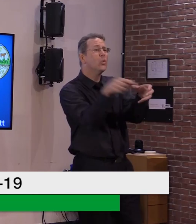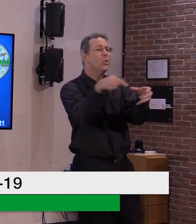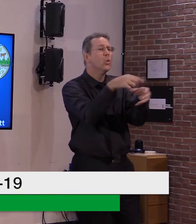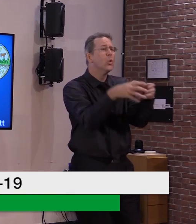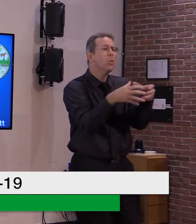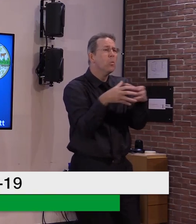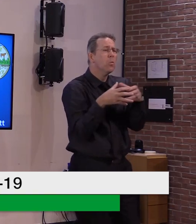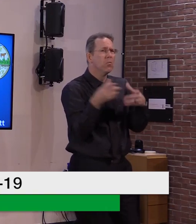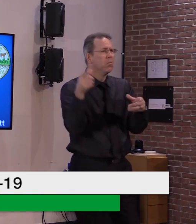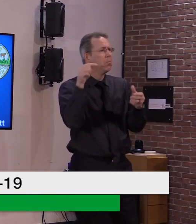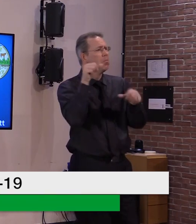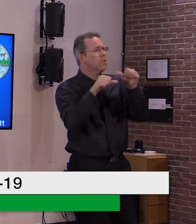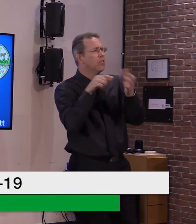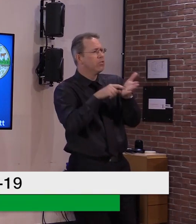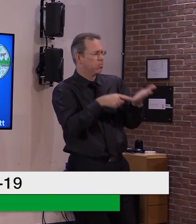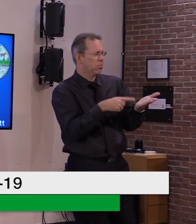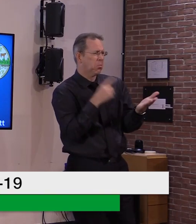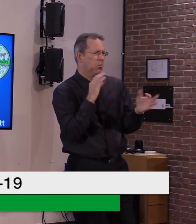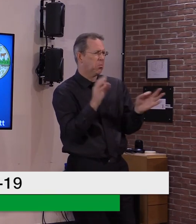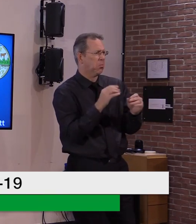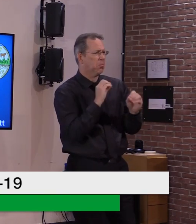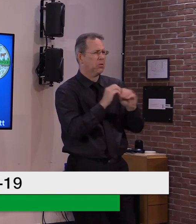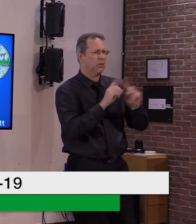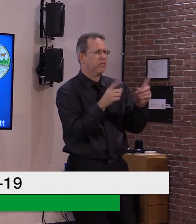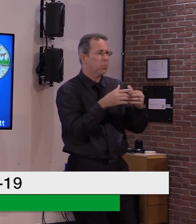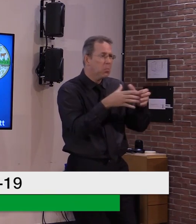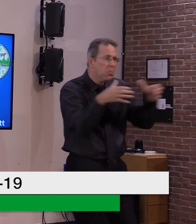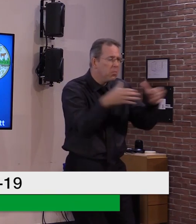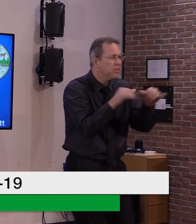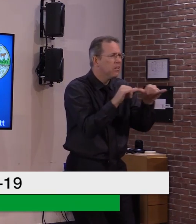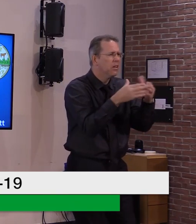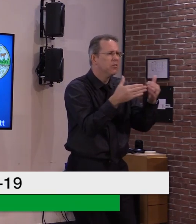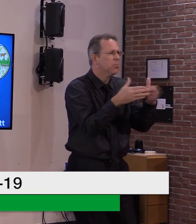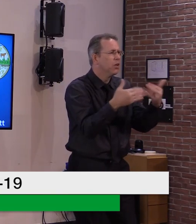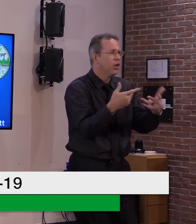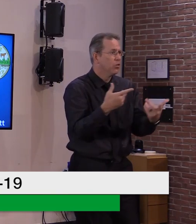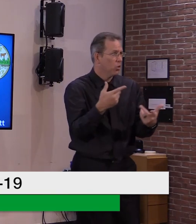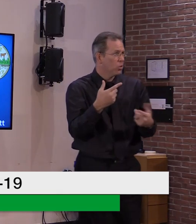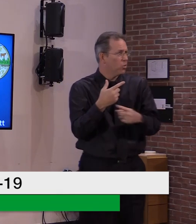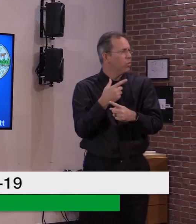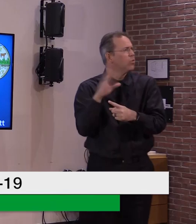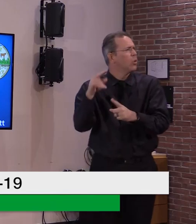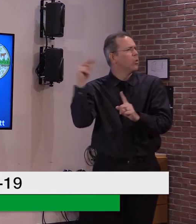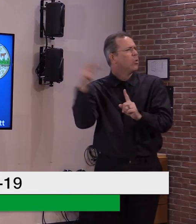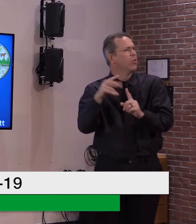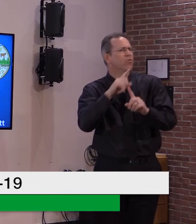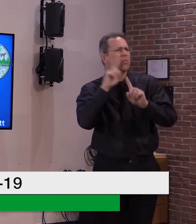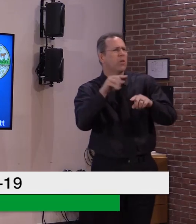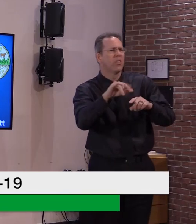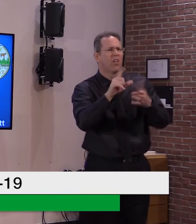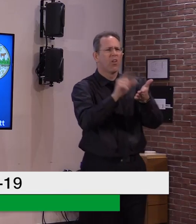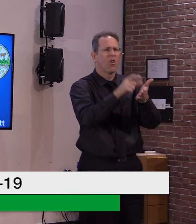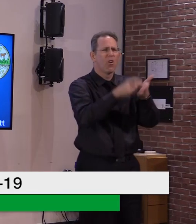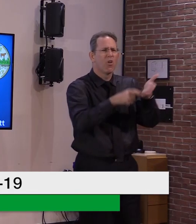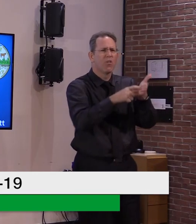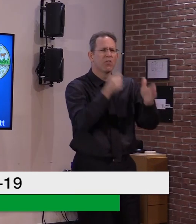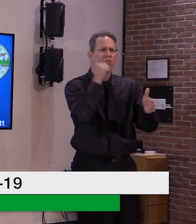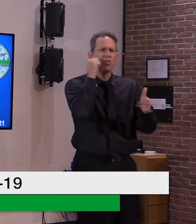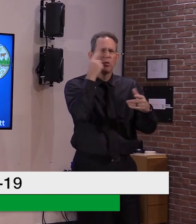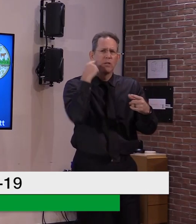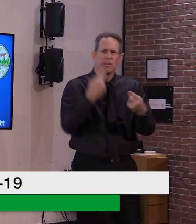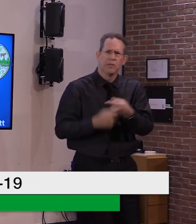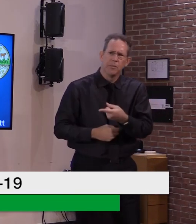article if you've got a chance to read it what were your responses yeah um again i i will refer to dr